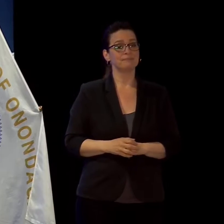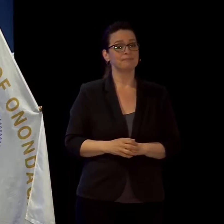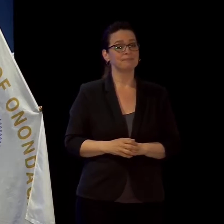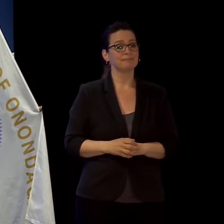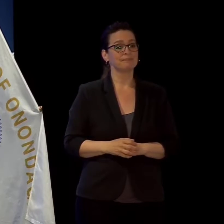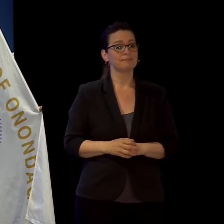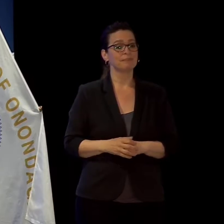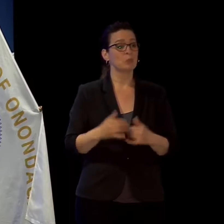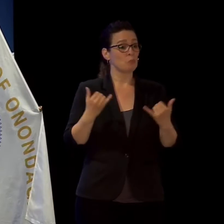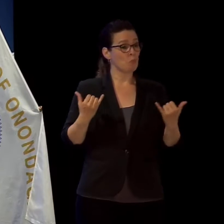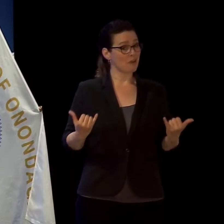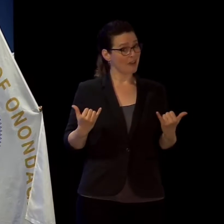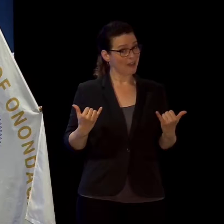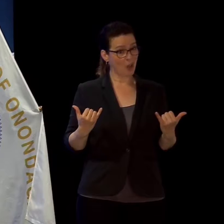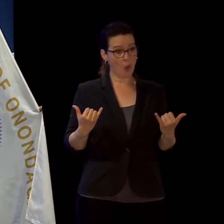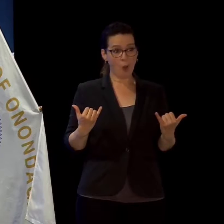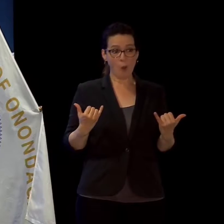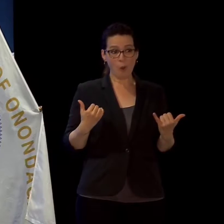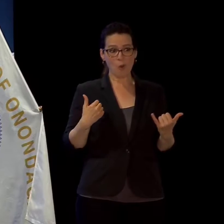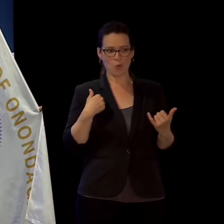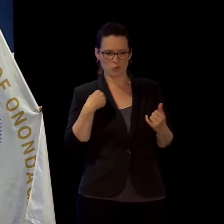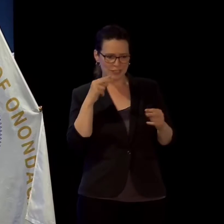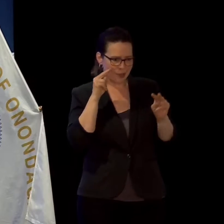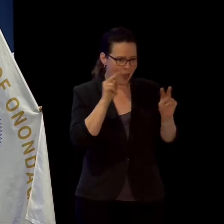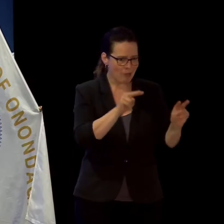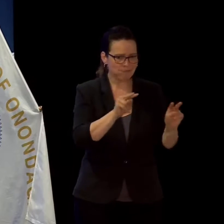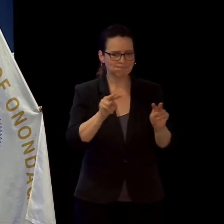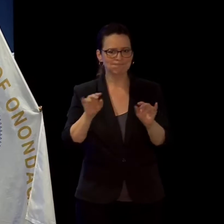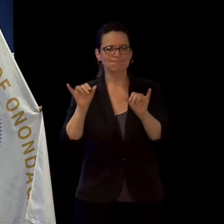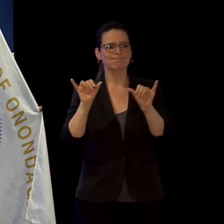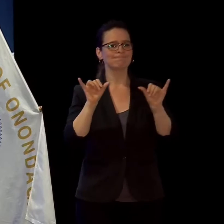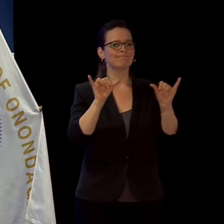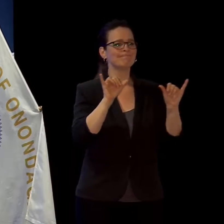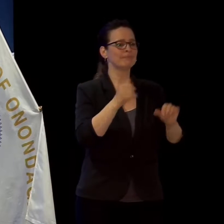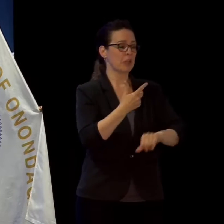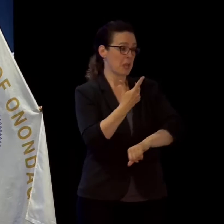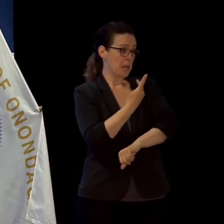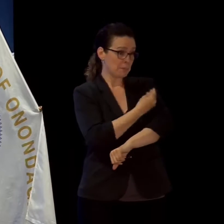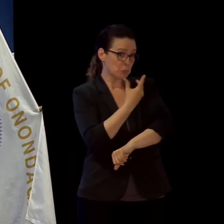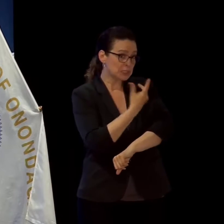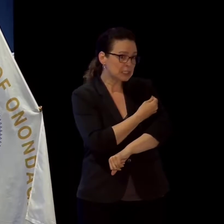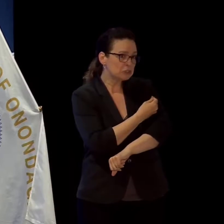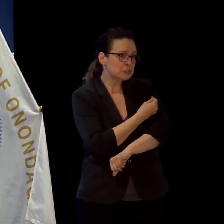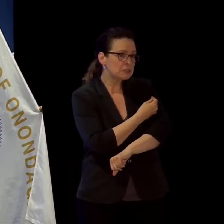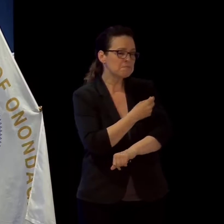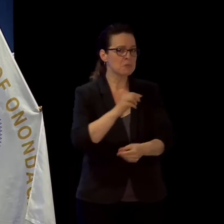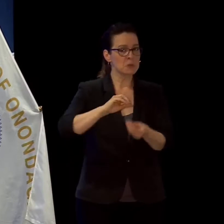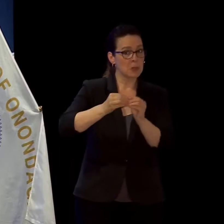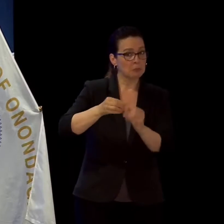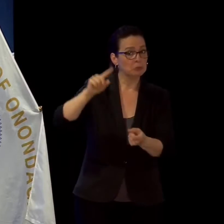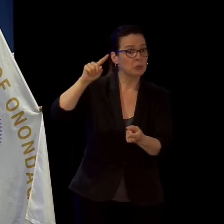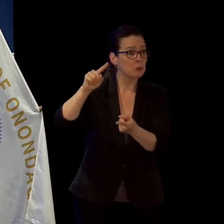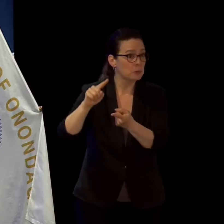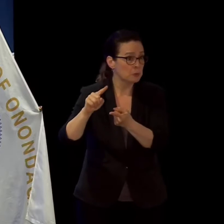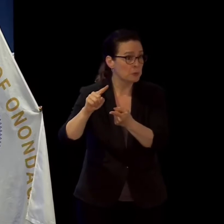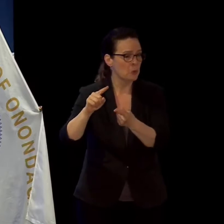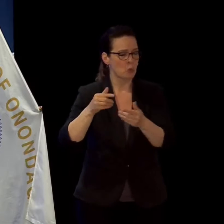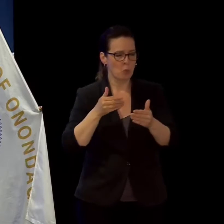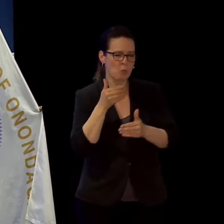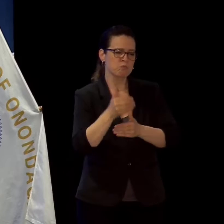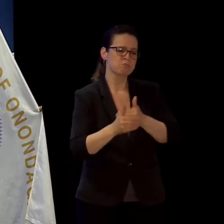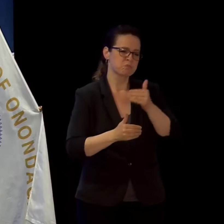is you see direct correlations with vaccination percentages, and we'll go through those in a